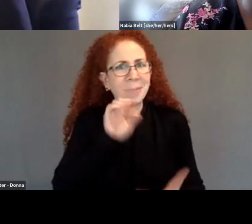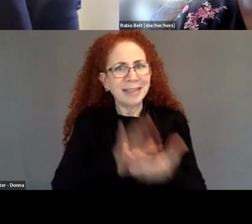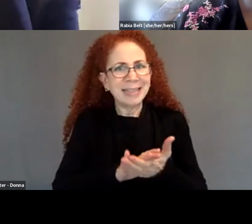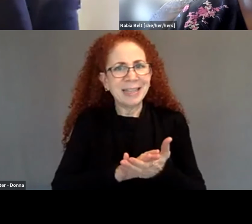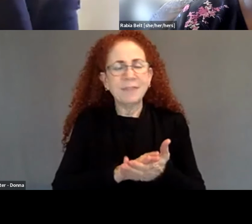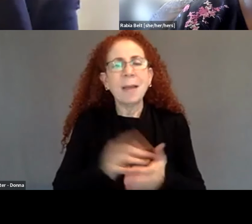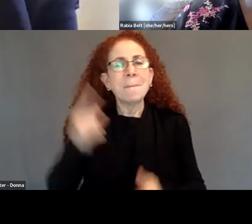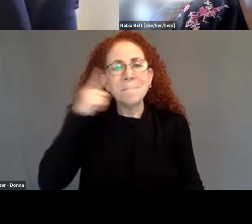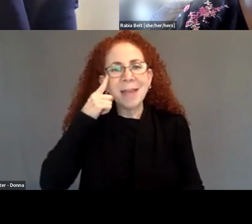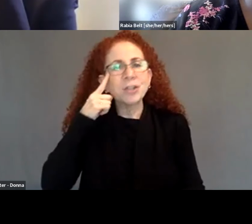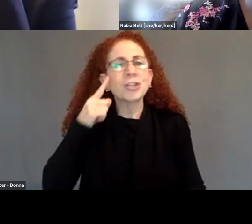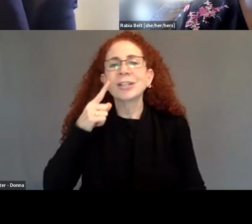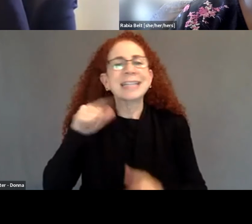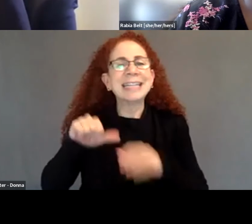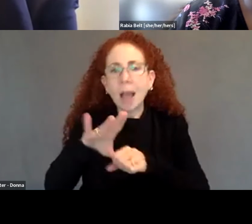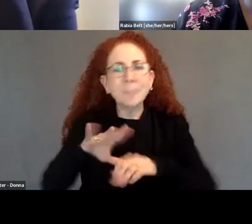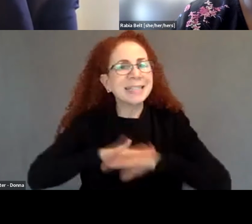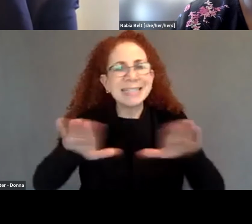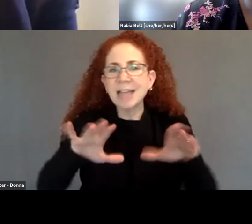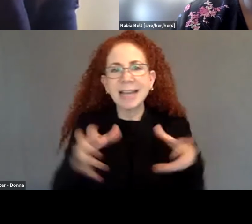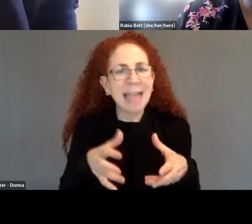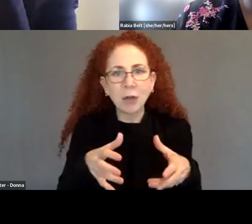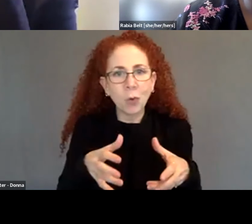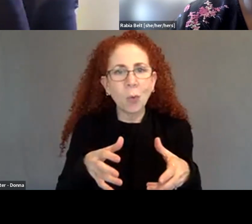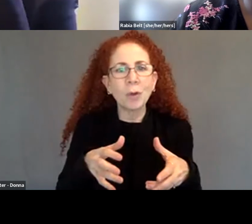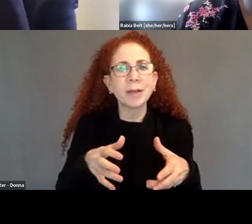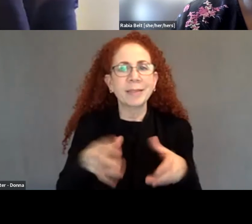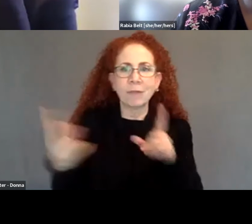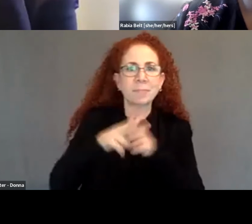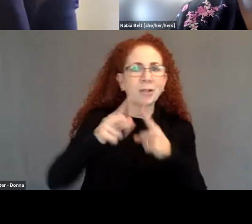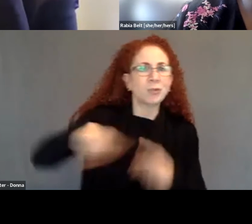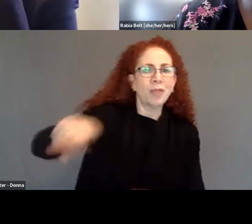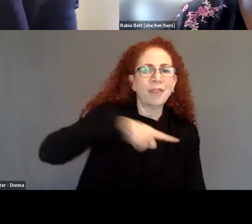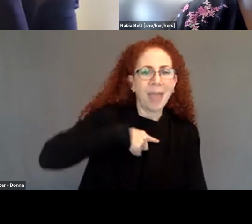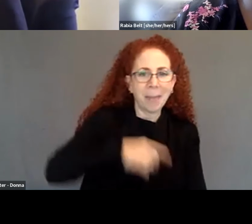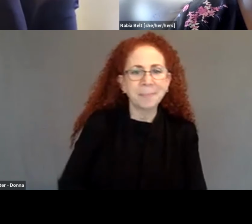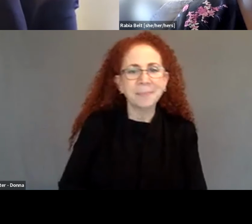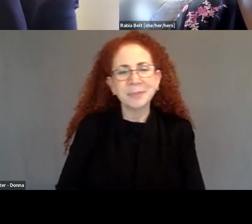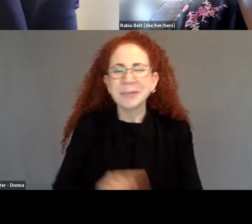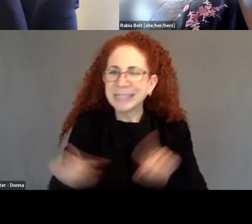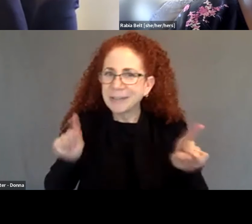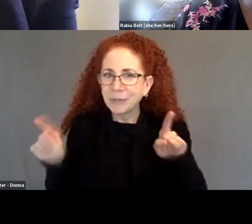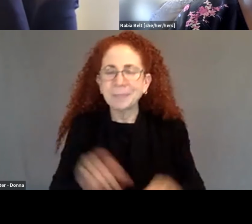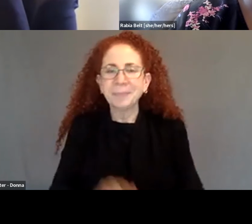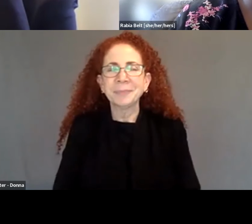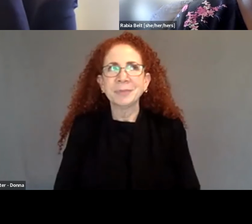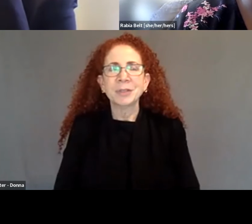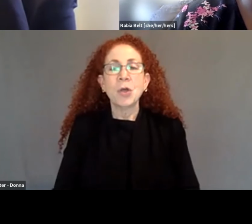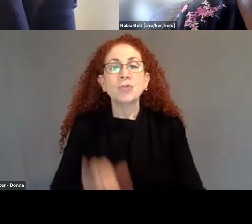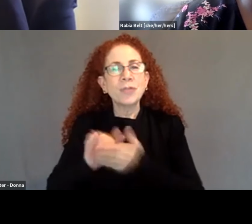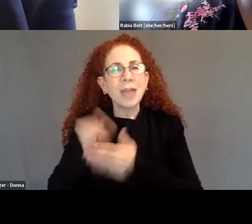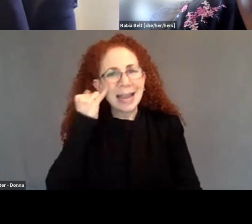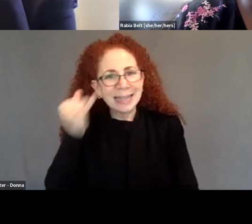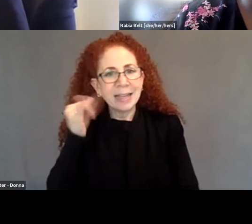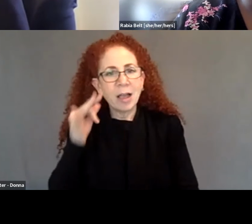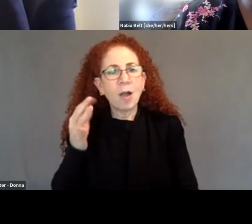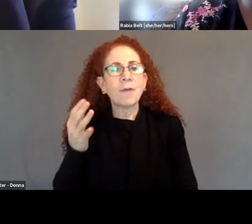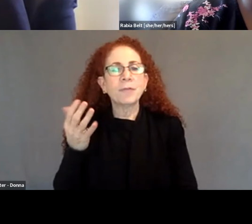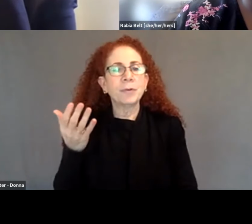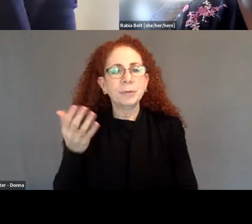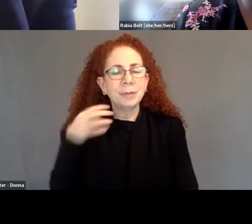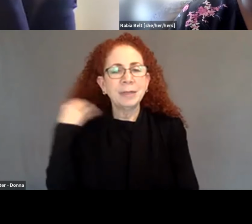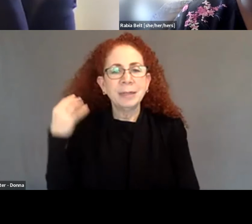category that is responsive to them. So when it comes to this idea of claims making